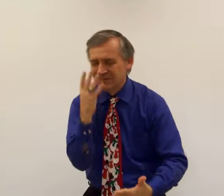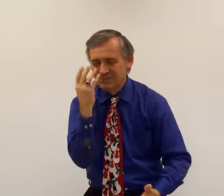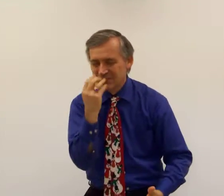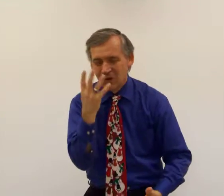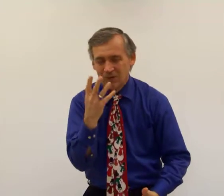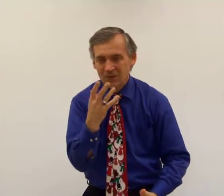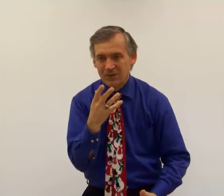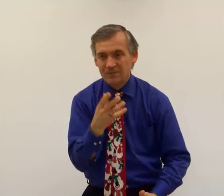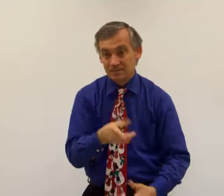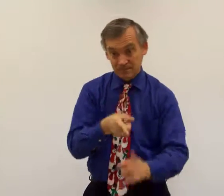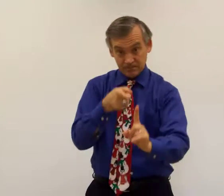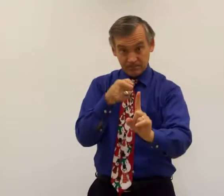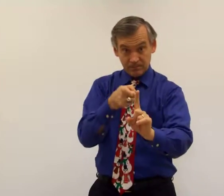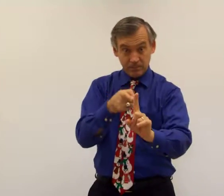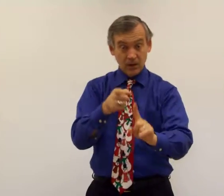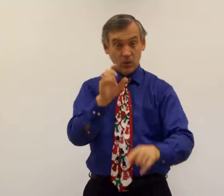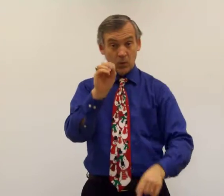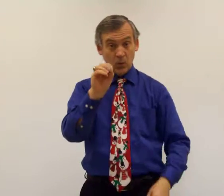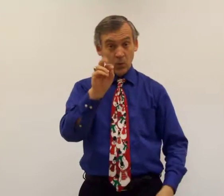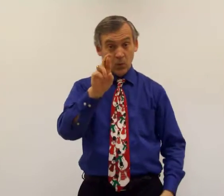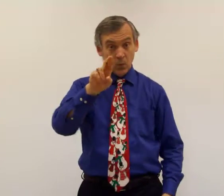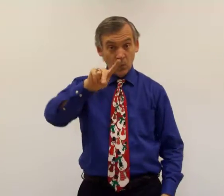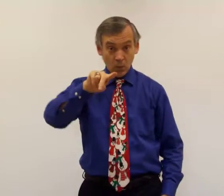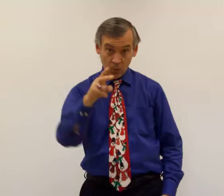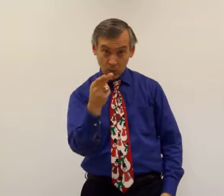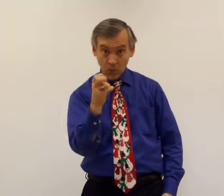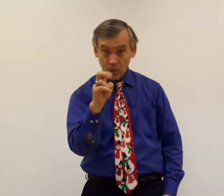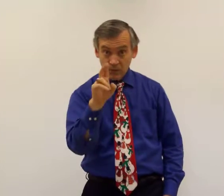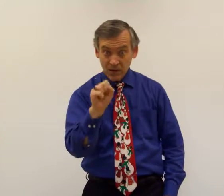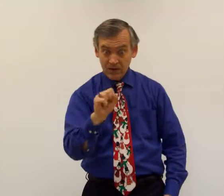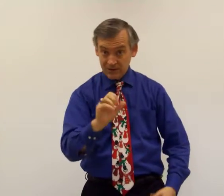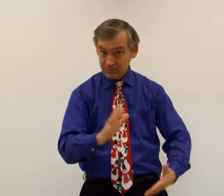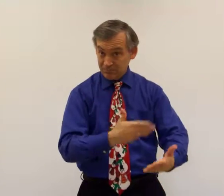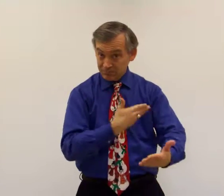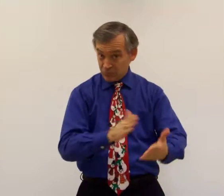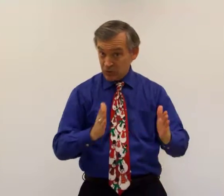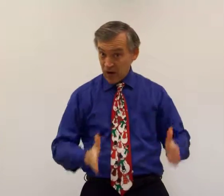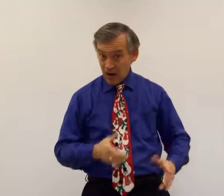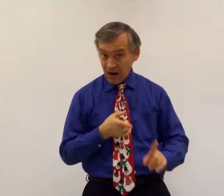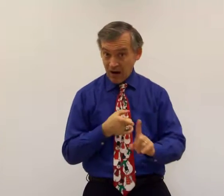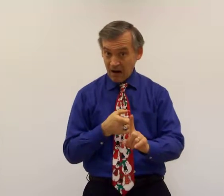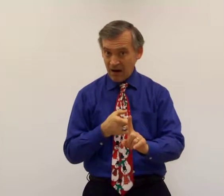Orpheus himself, however, had eyes for no one but the nymph